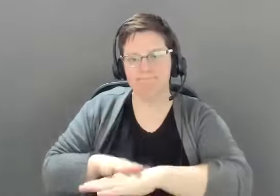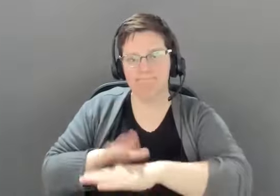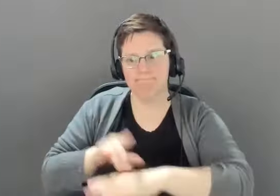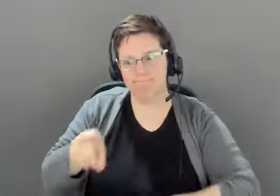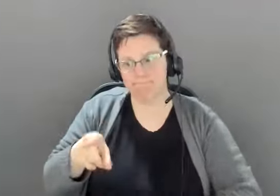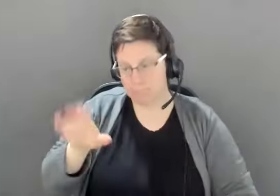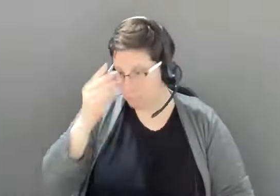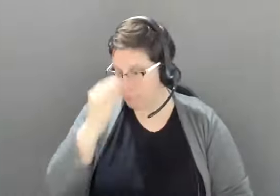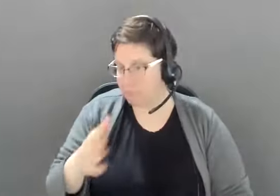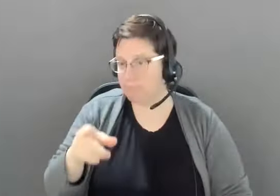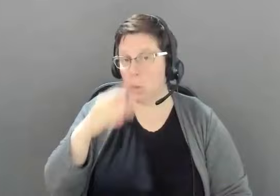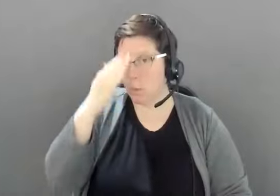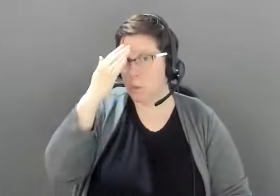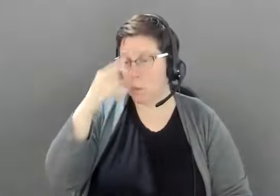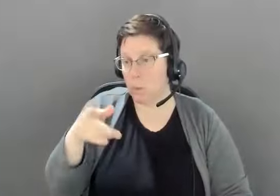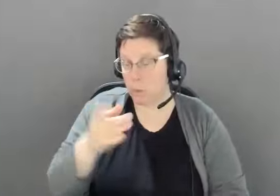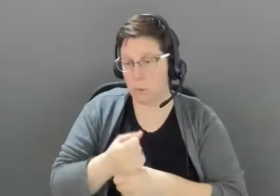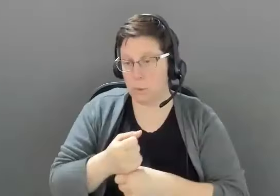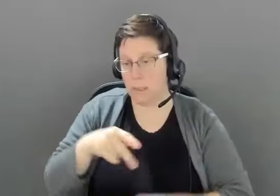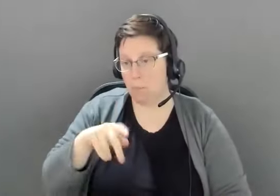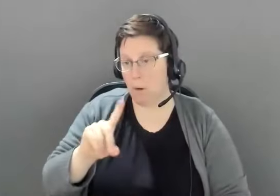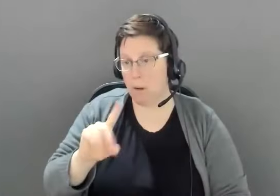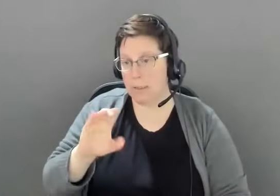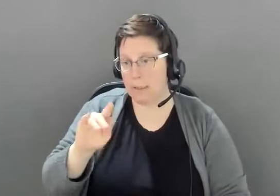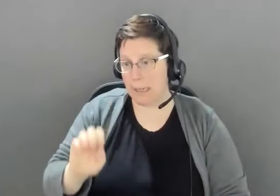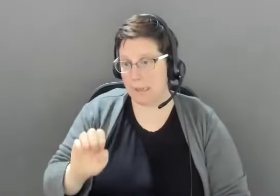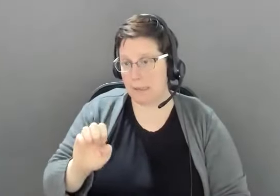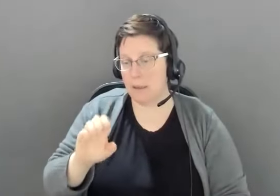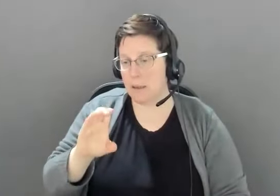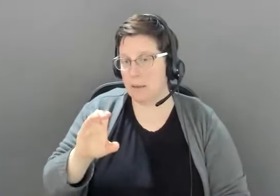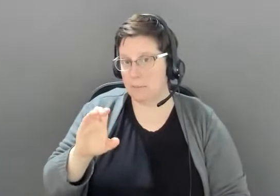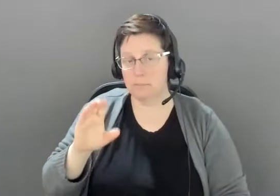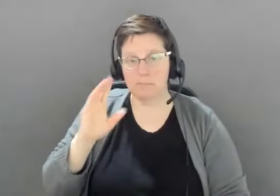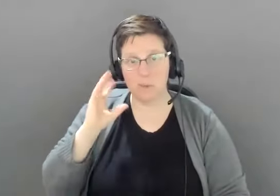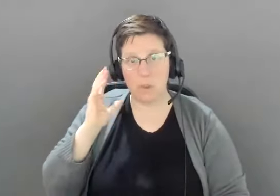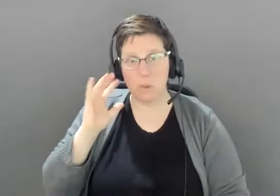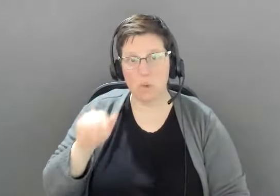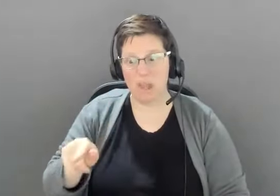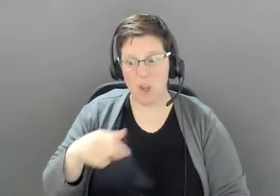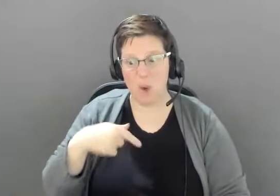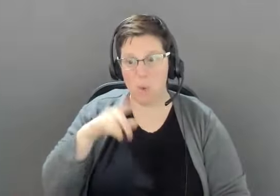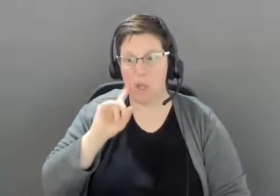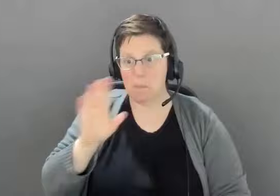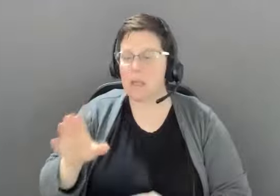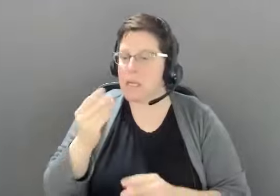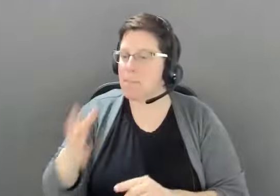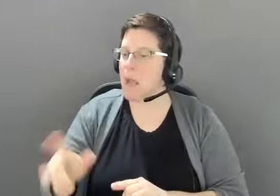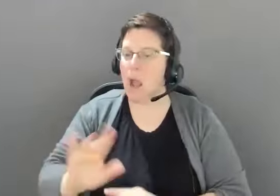of the podcast that they were working on with Carrie Low, and it was due to be aired, and to let them know that there was a publication ban on my